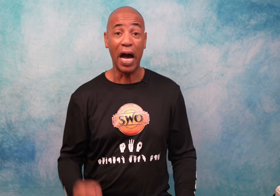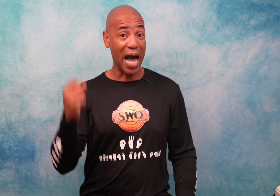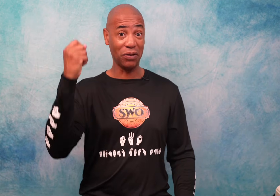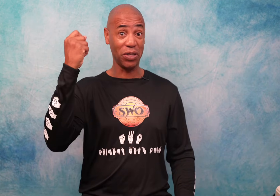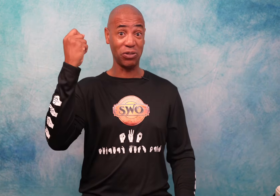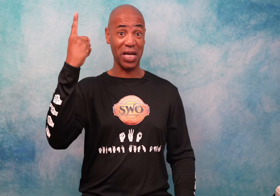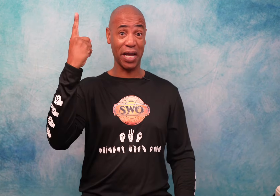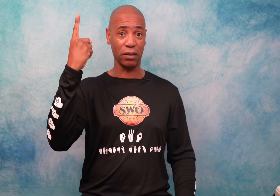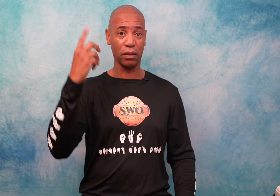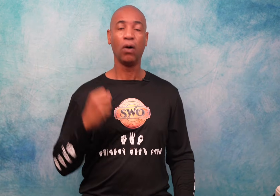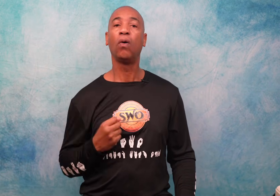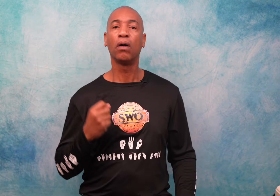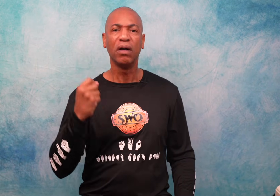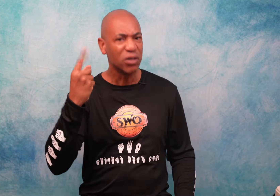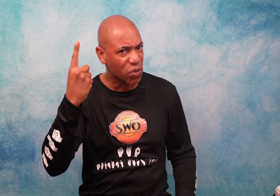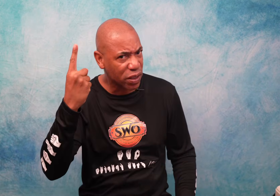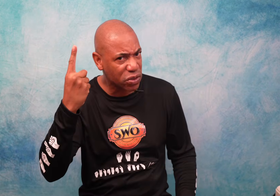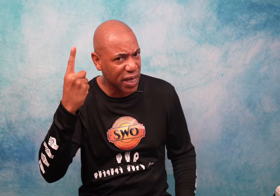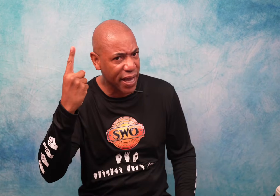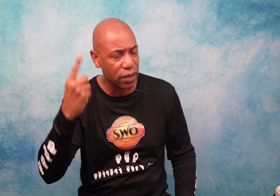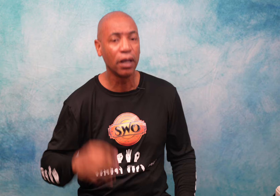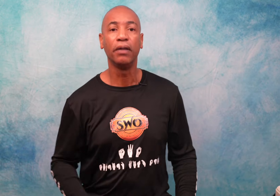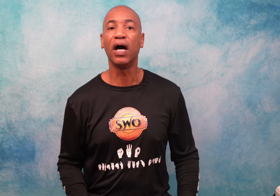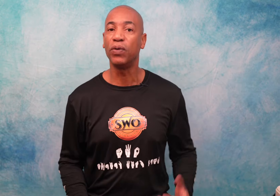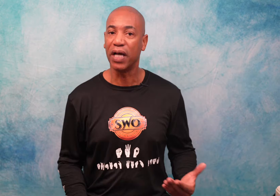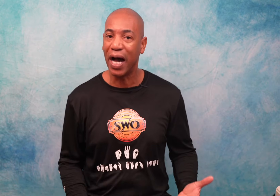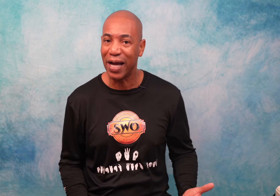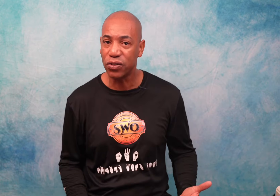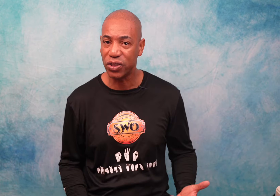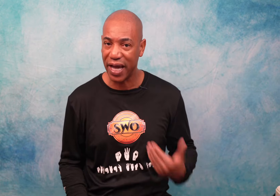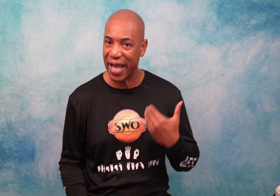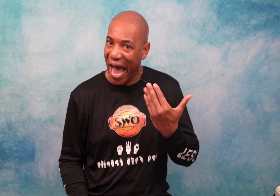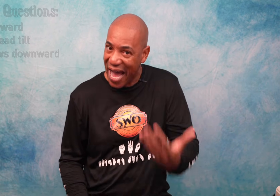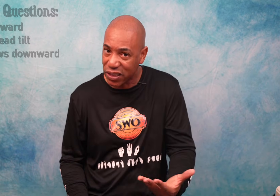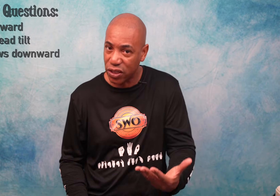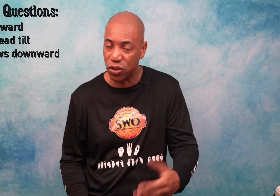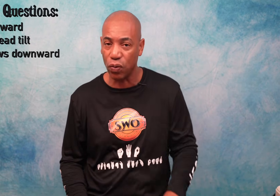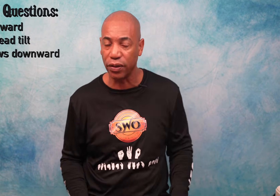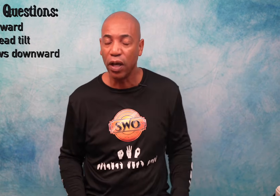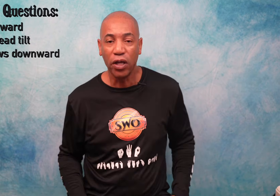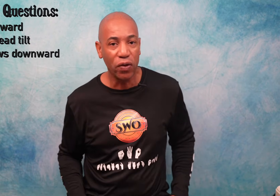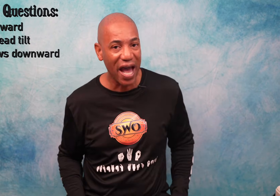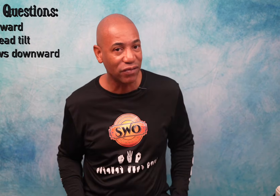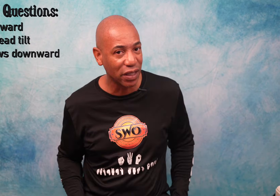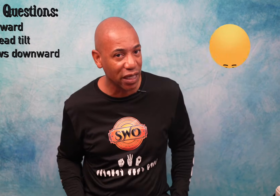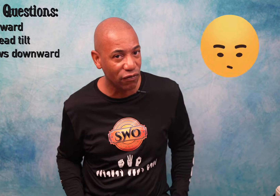I don't understand, or you understand? Now, with understand asking someone, you have to lean